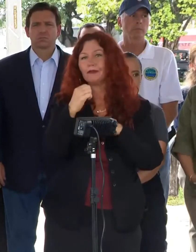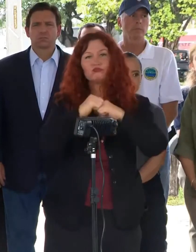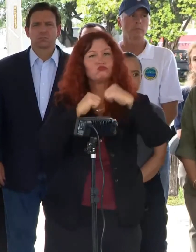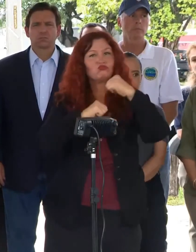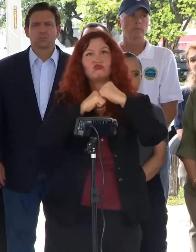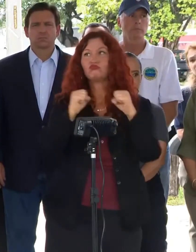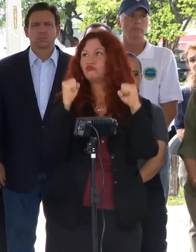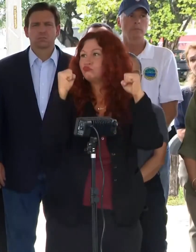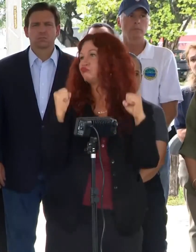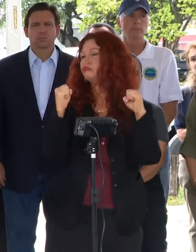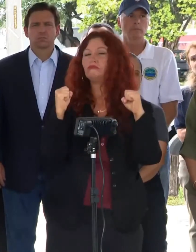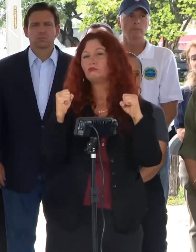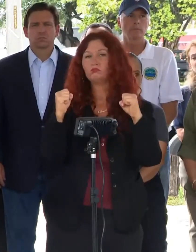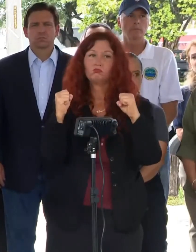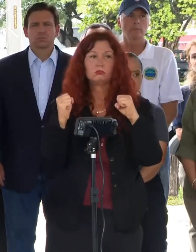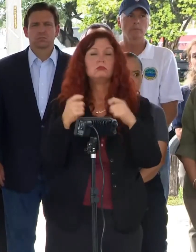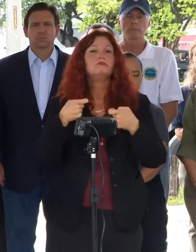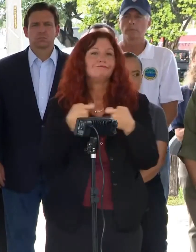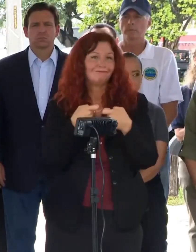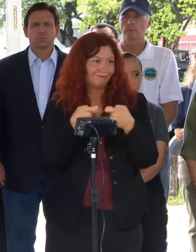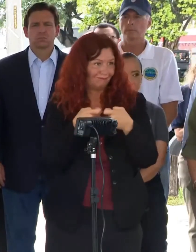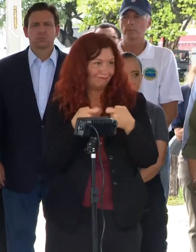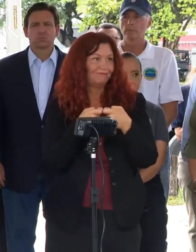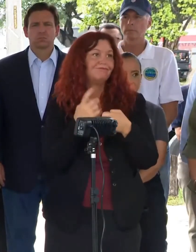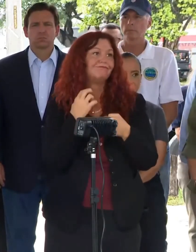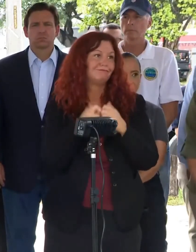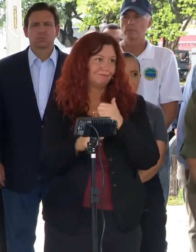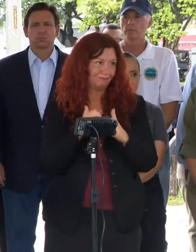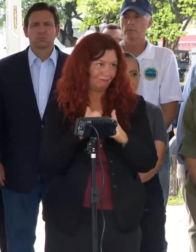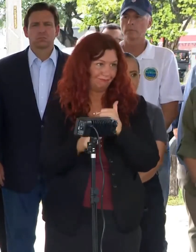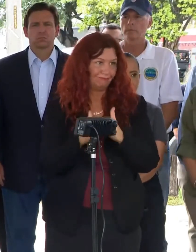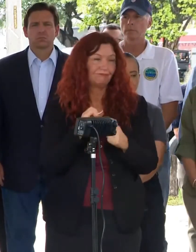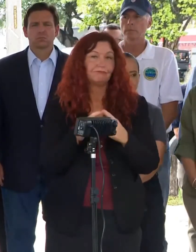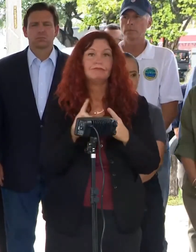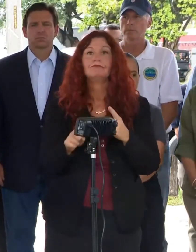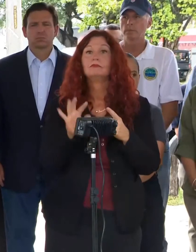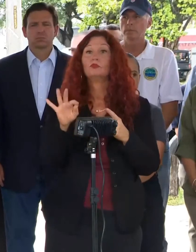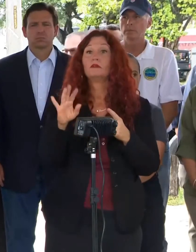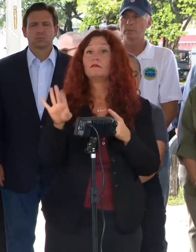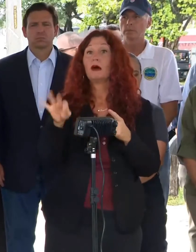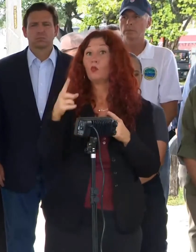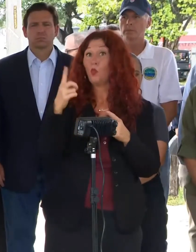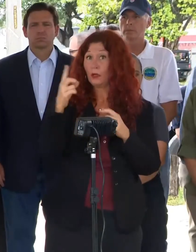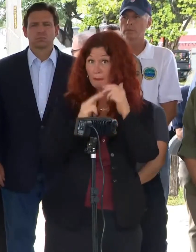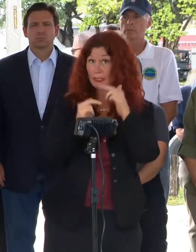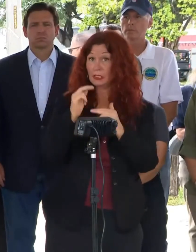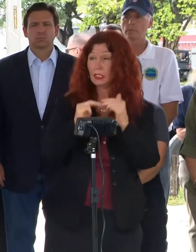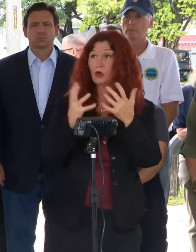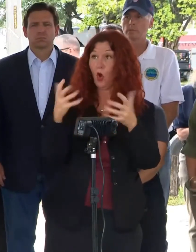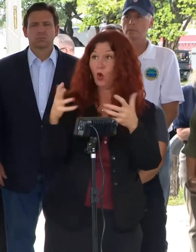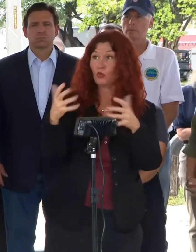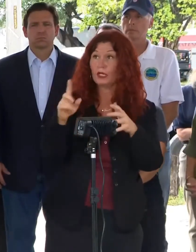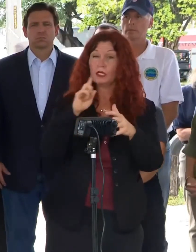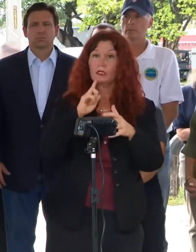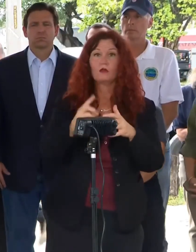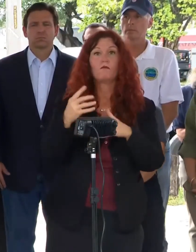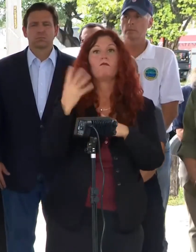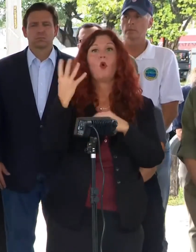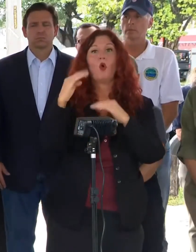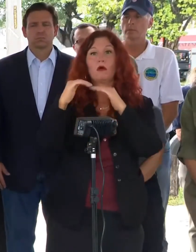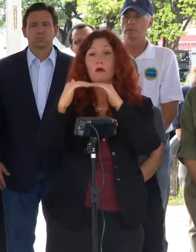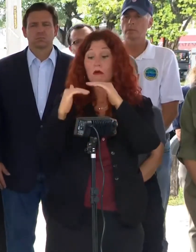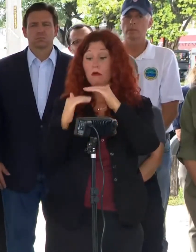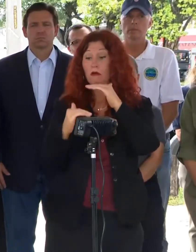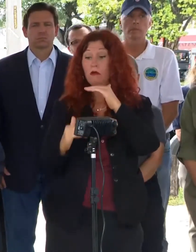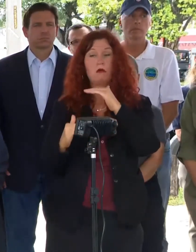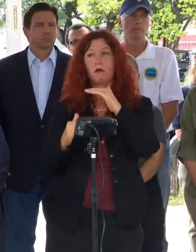you heard earlier, we have directed a unit with 4 balconies to evacuate those